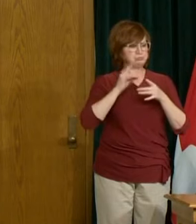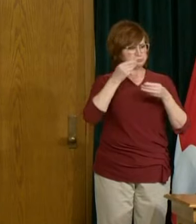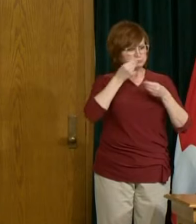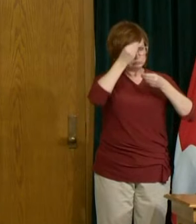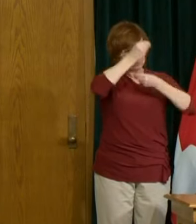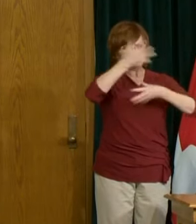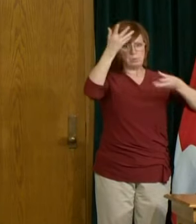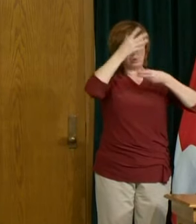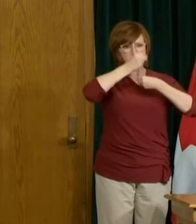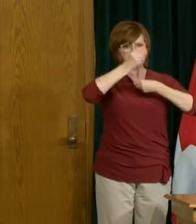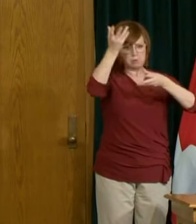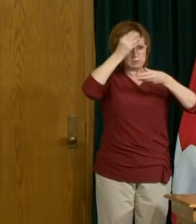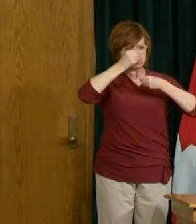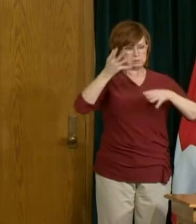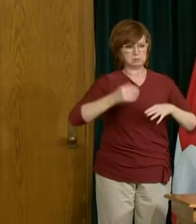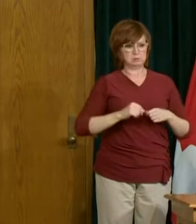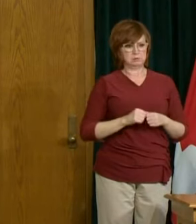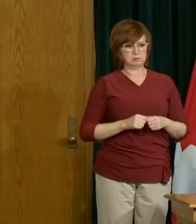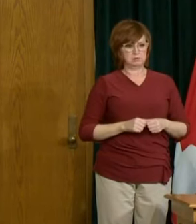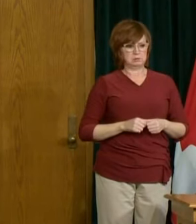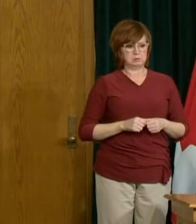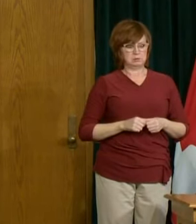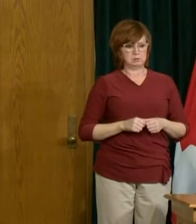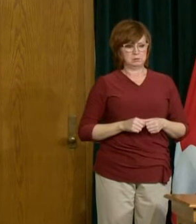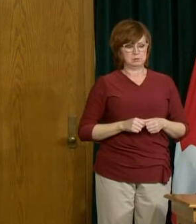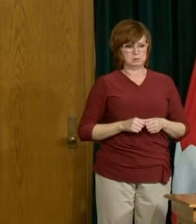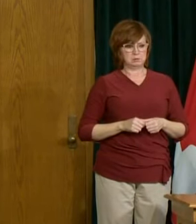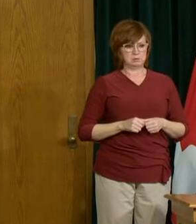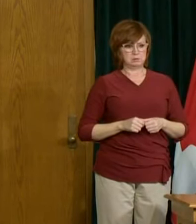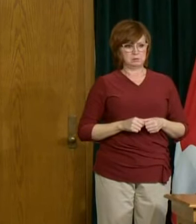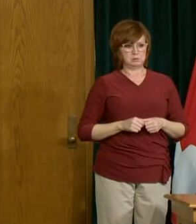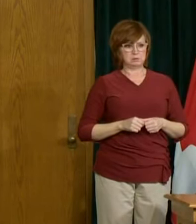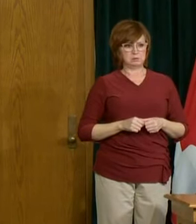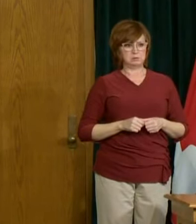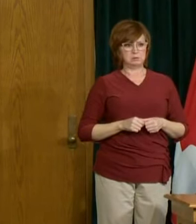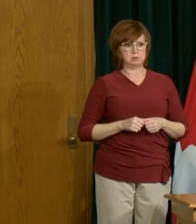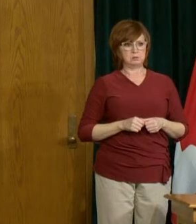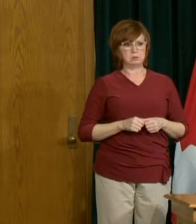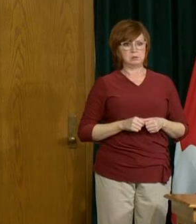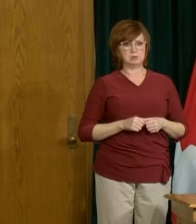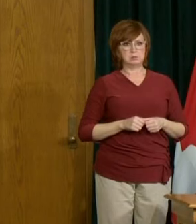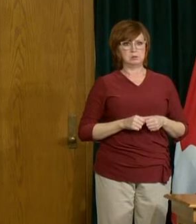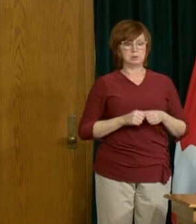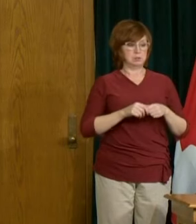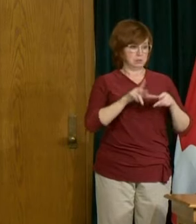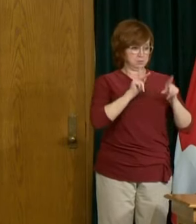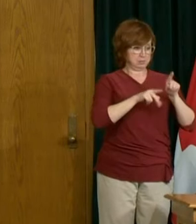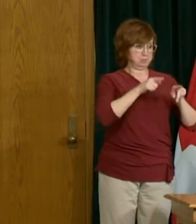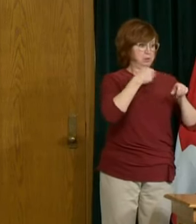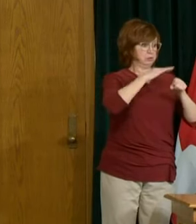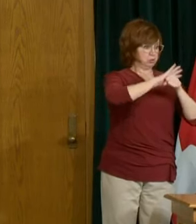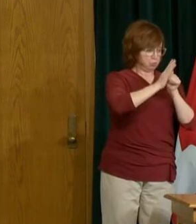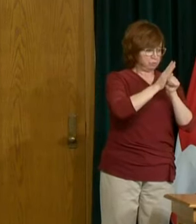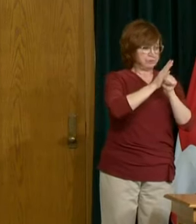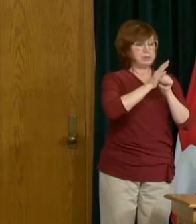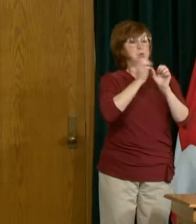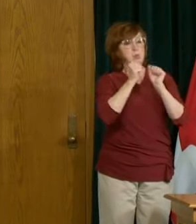and people with other medical conditions. I'm wondering, will you do that, and why or why not?